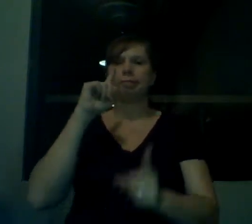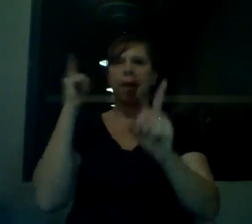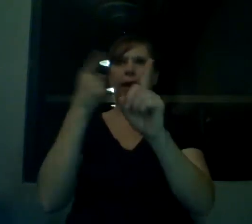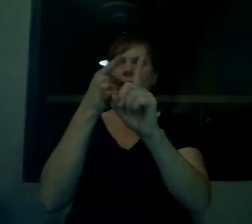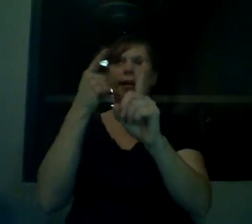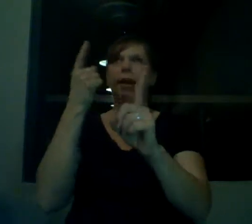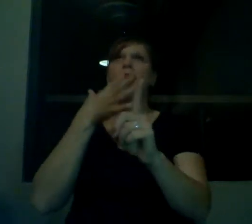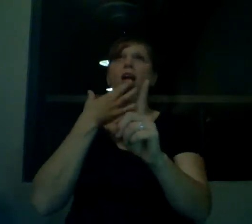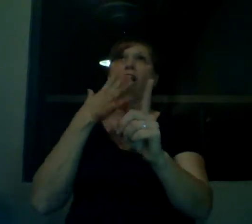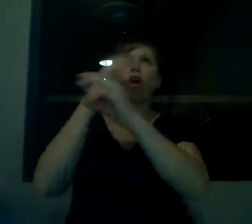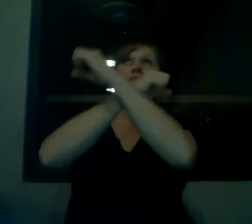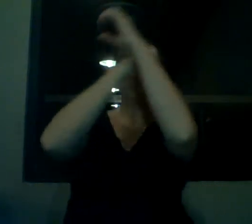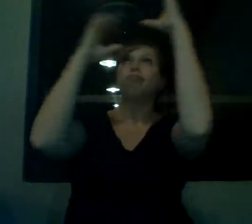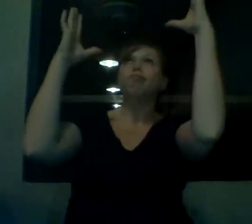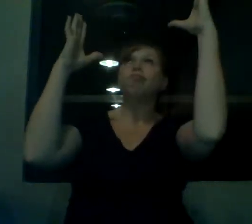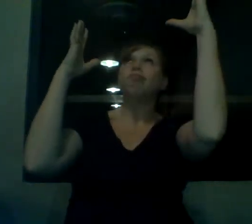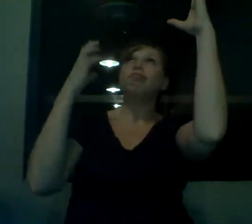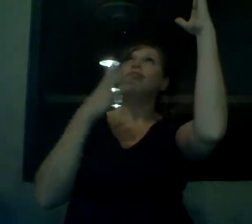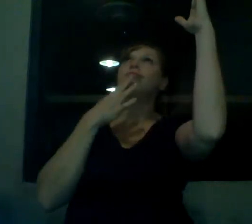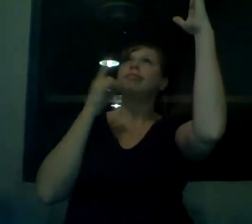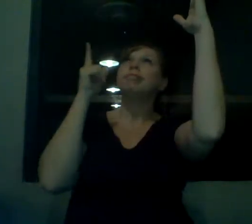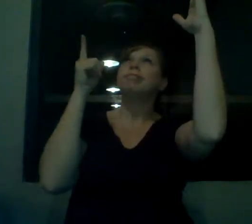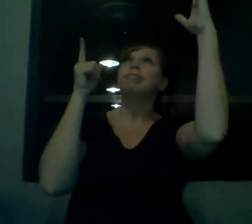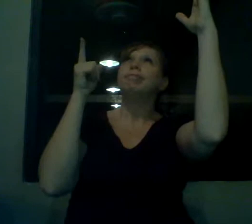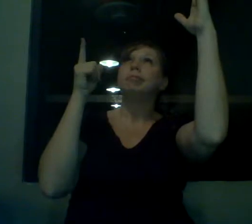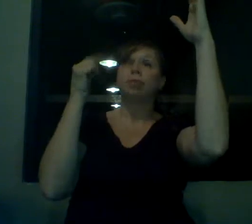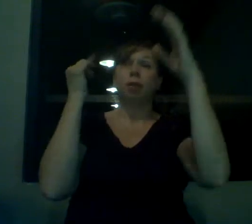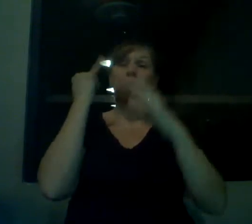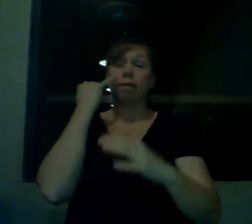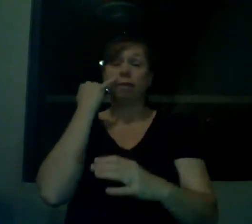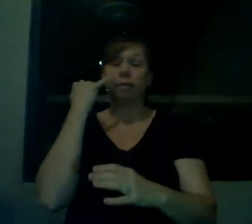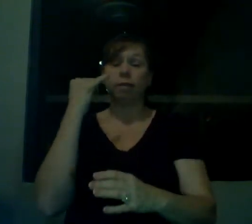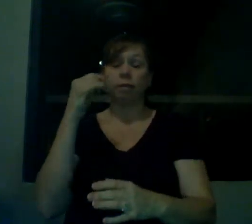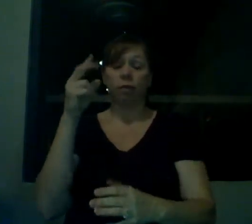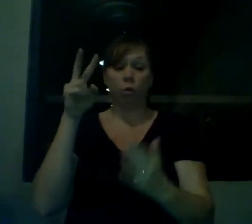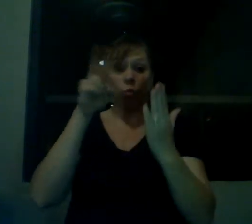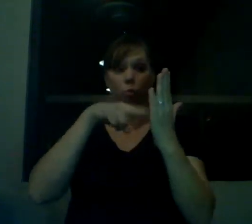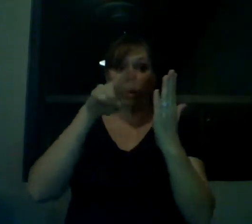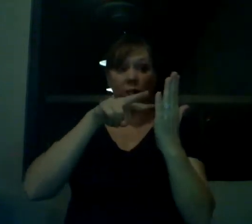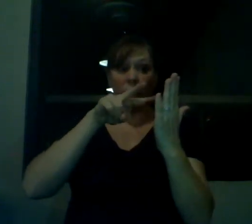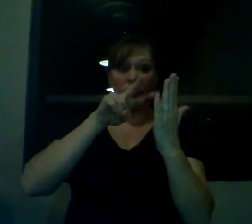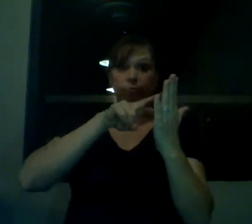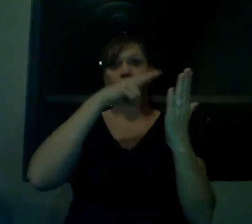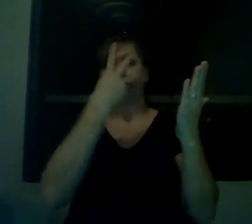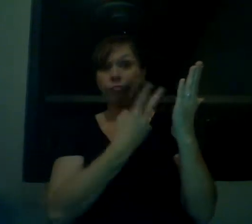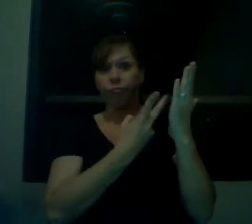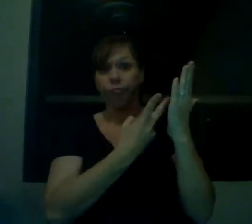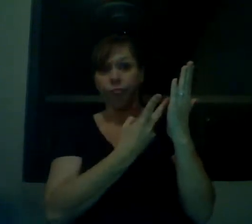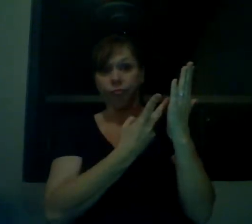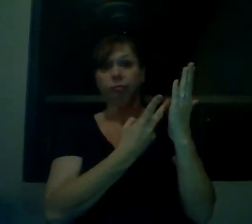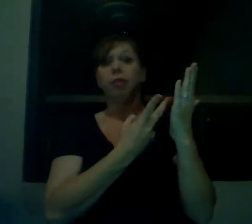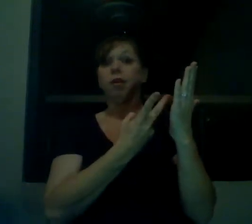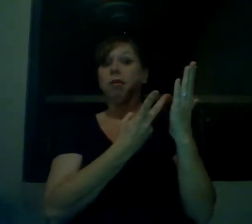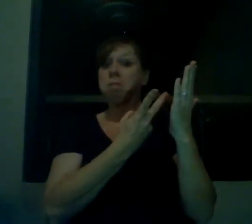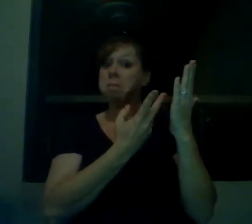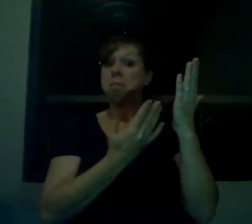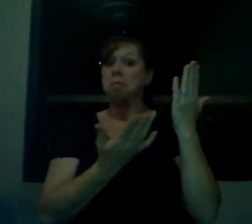If you happen to be dyslexic or you know somebody that's dyslexic, actually color, there's something with science with the